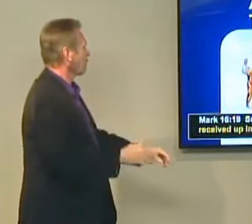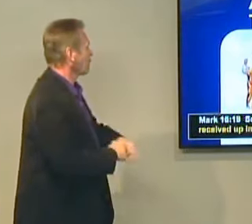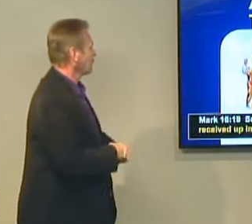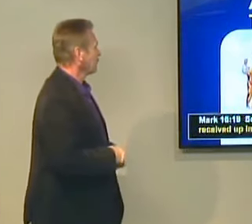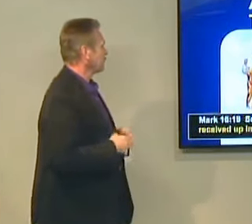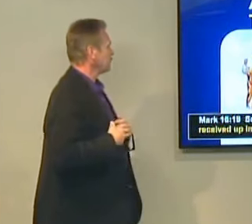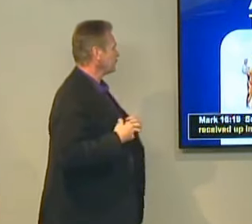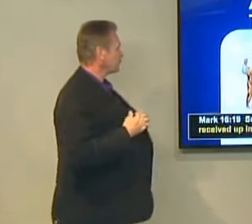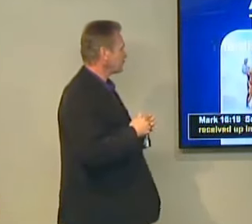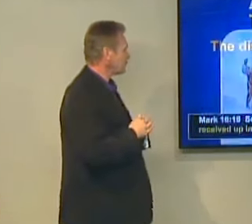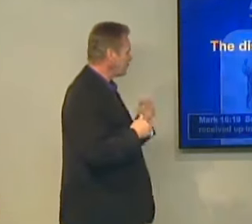But it was. More information.